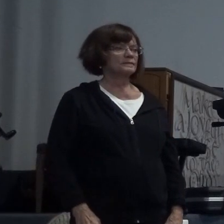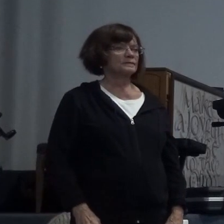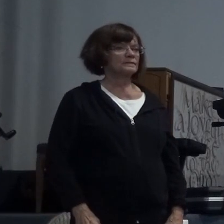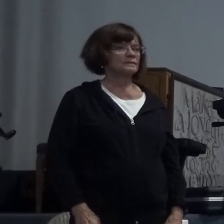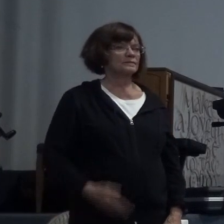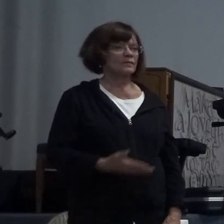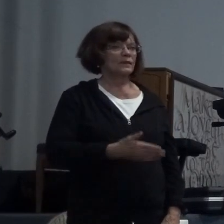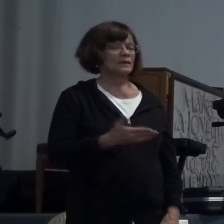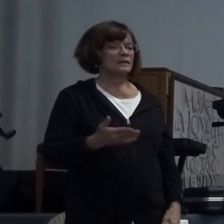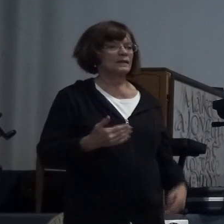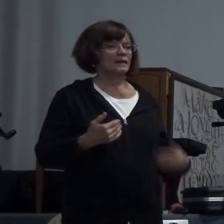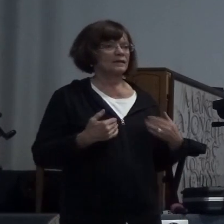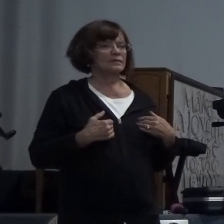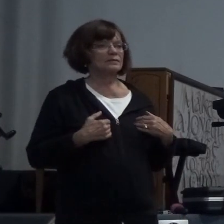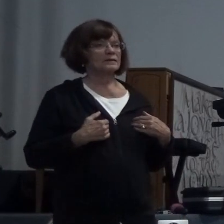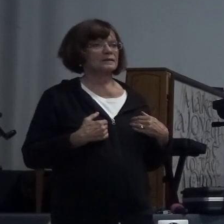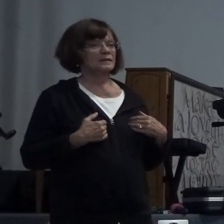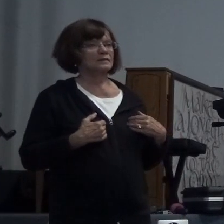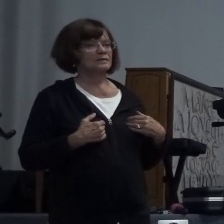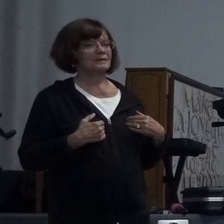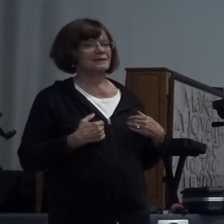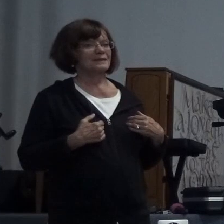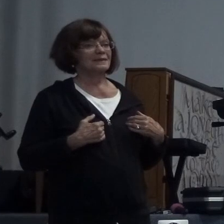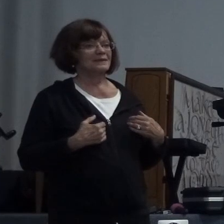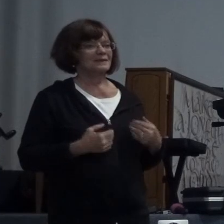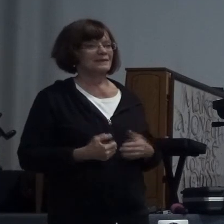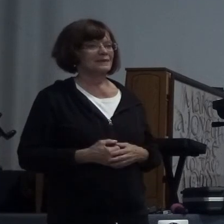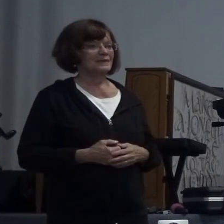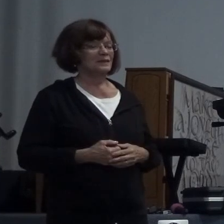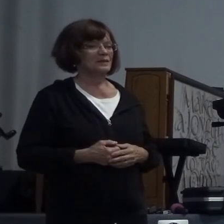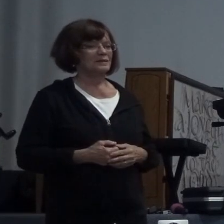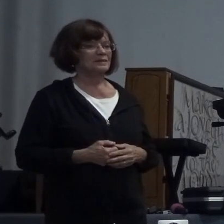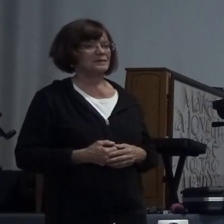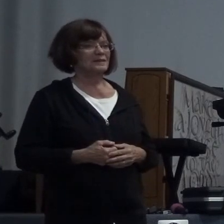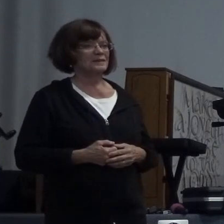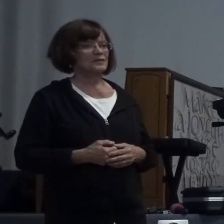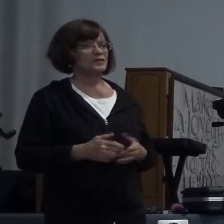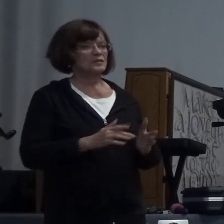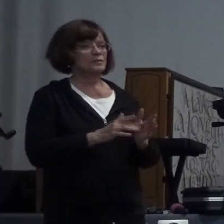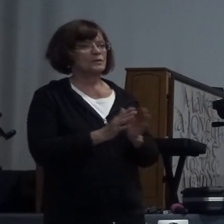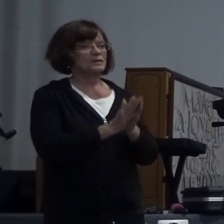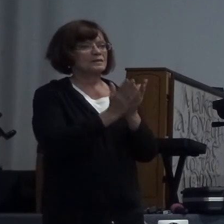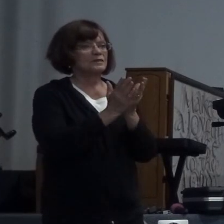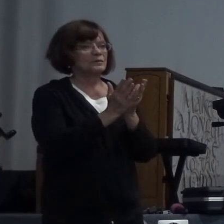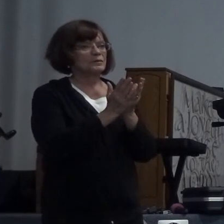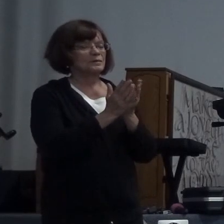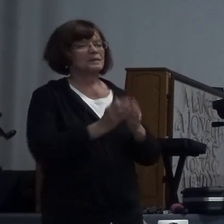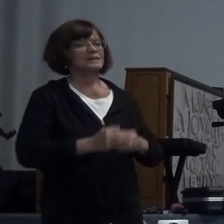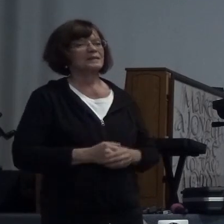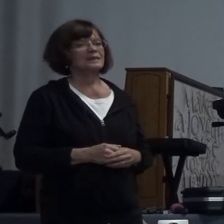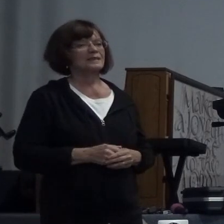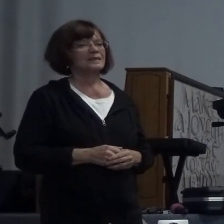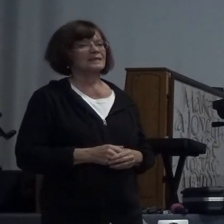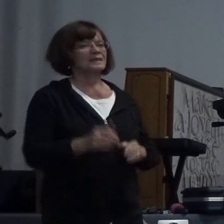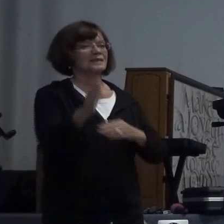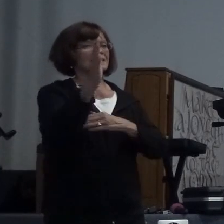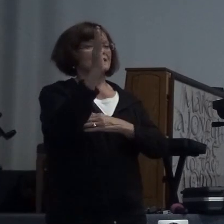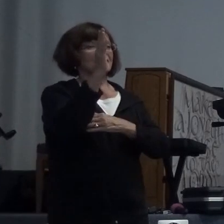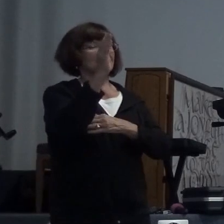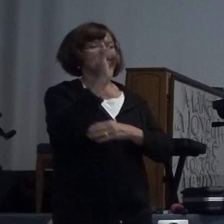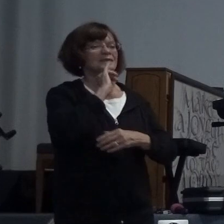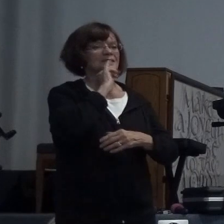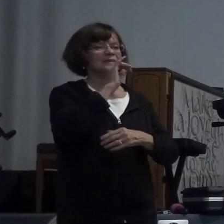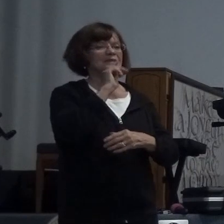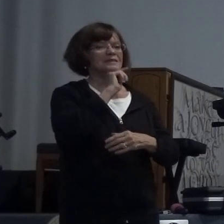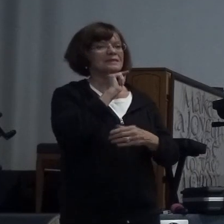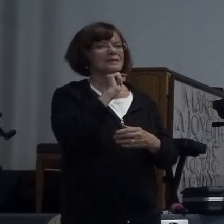Does anybody have anything? Any disagreements? Give me a scripture. God no? is the judge. God is the judge. And